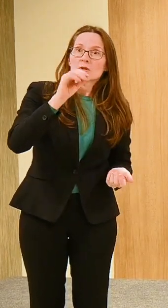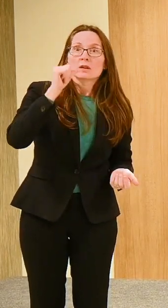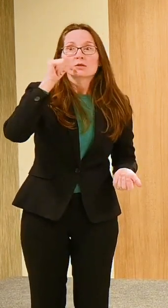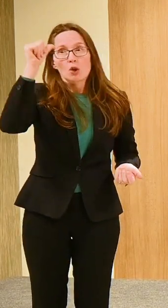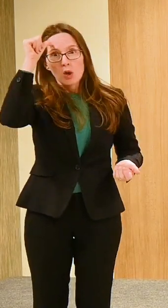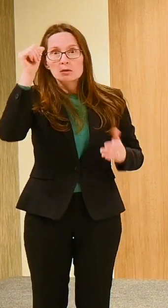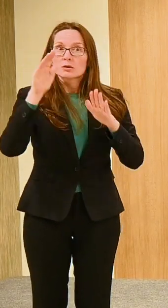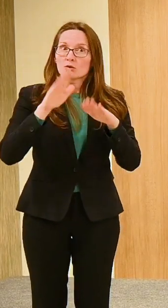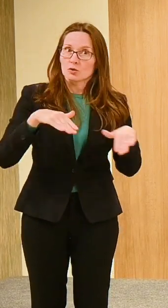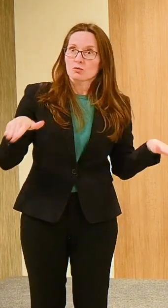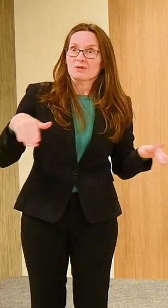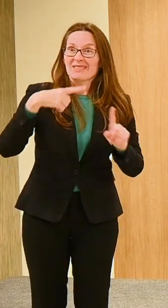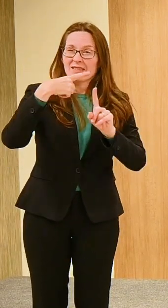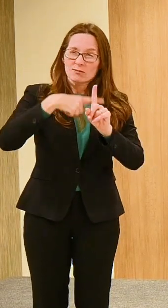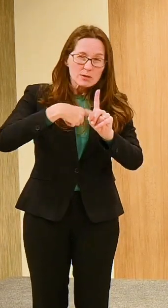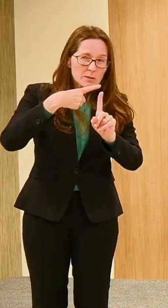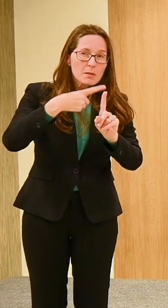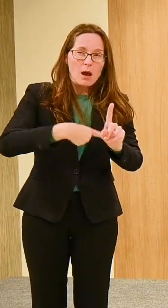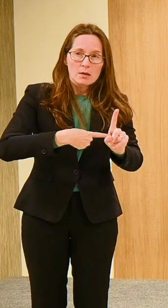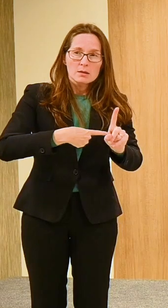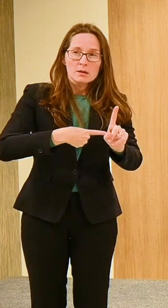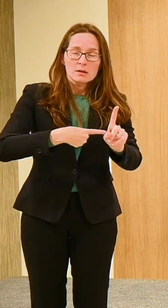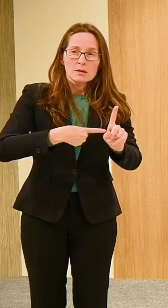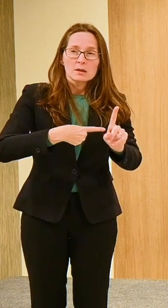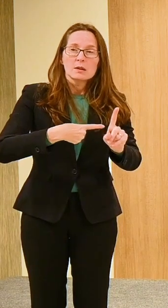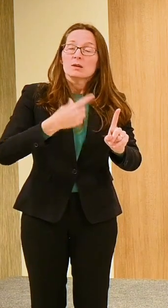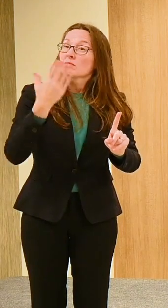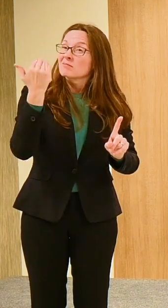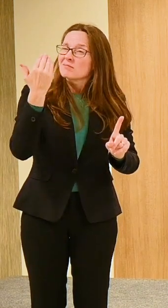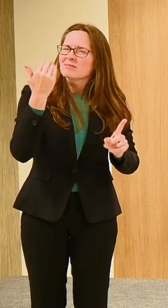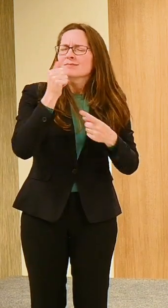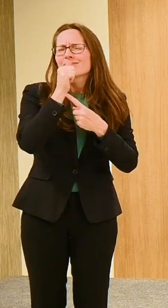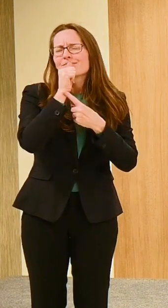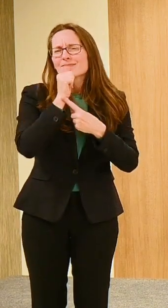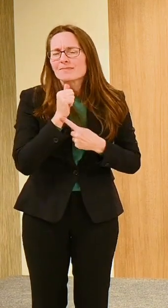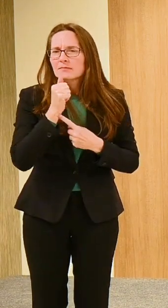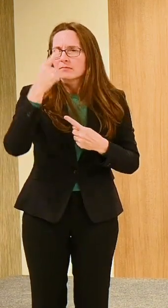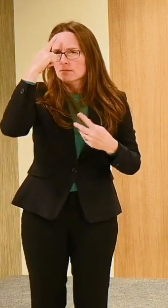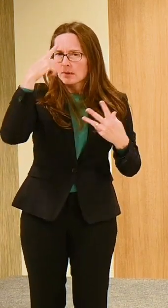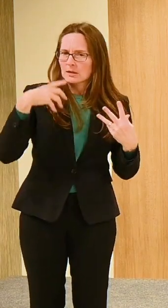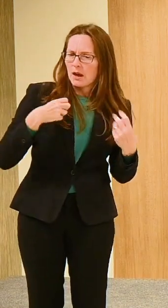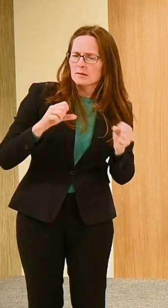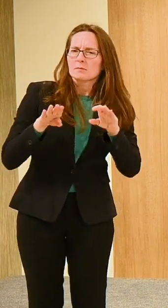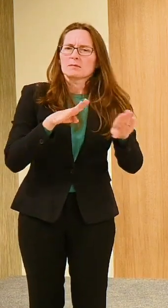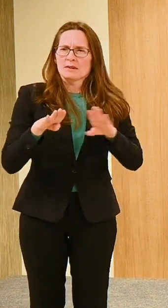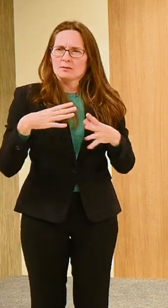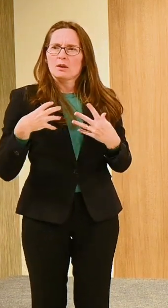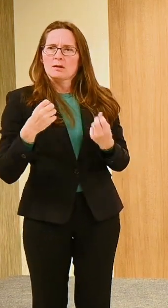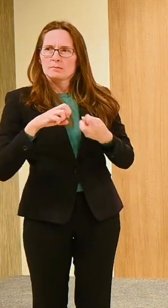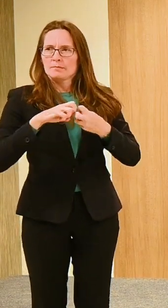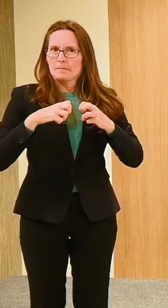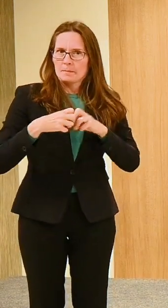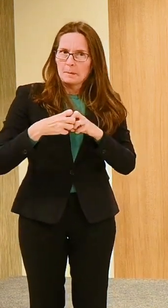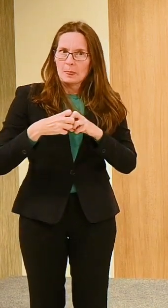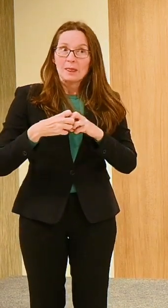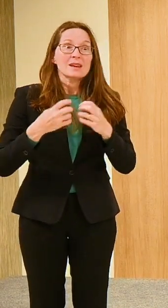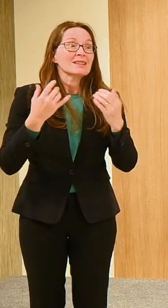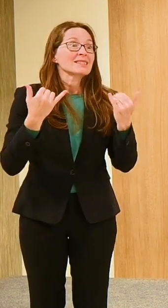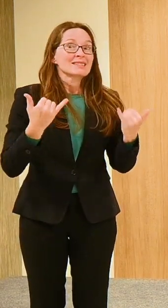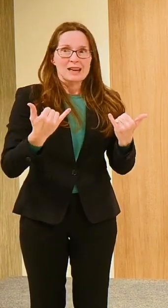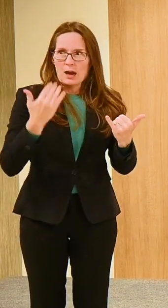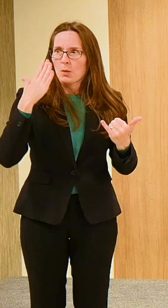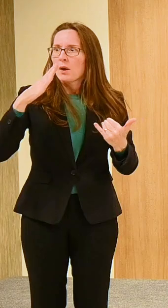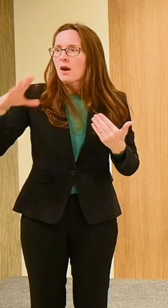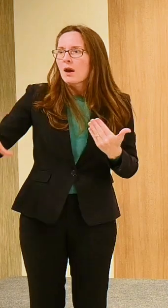per month suffering from mental and behavioral health issues. This new unit adds 18 beds to the previous